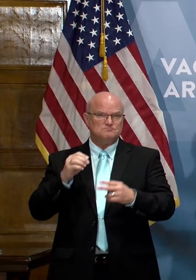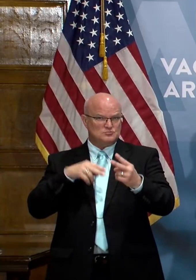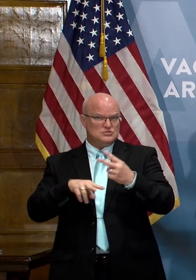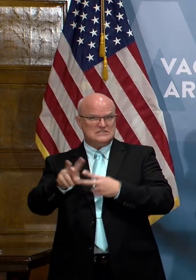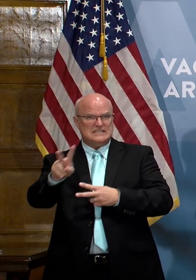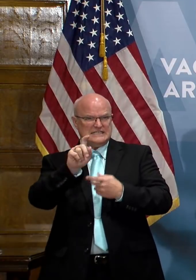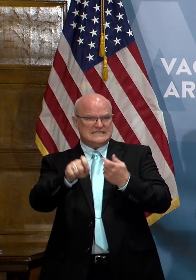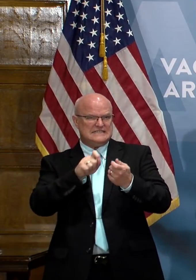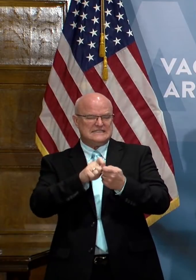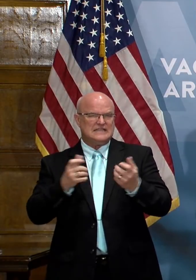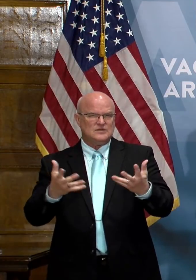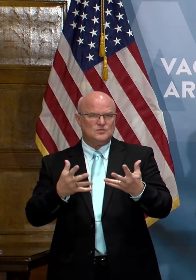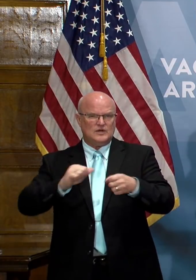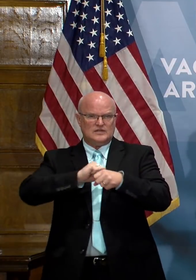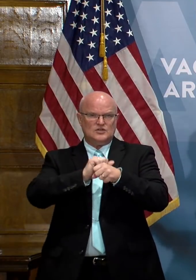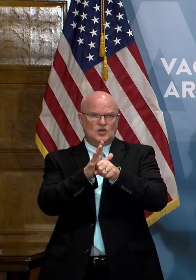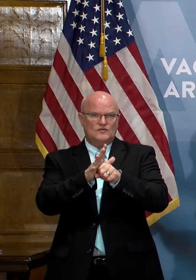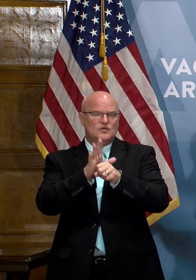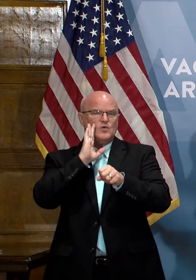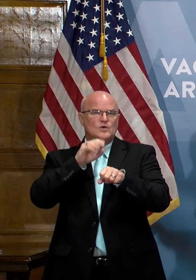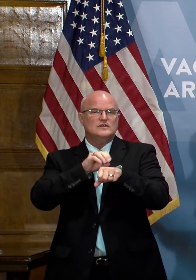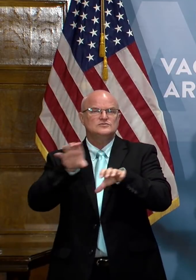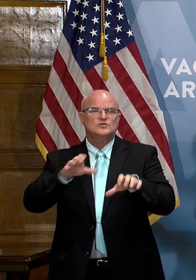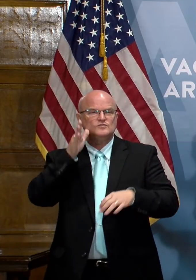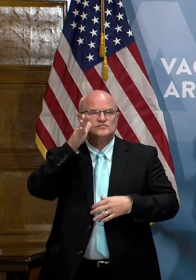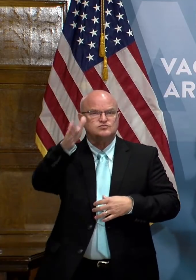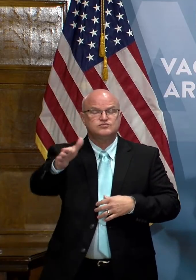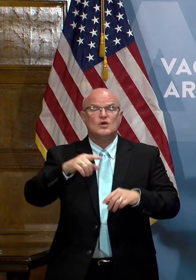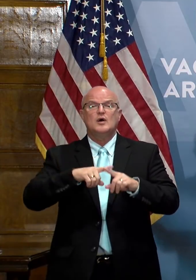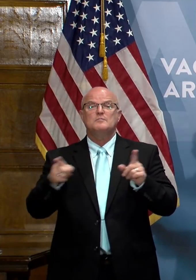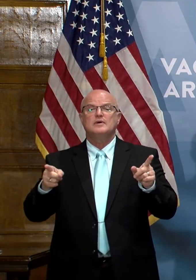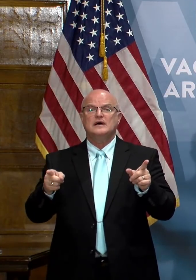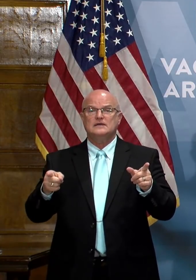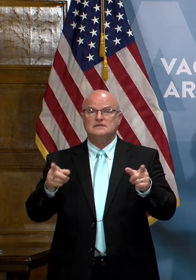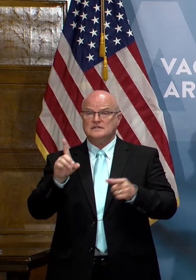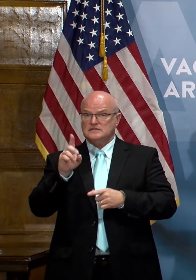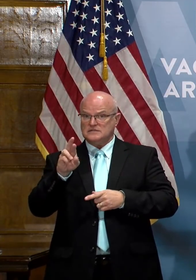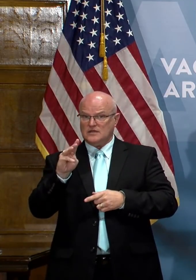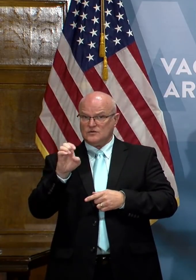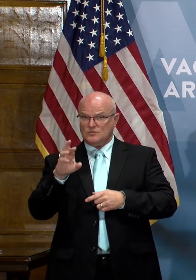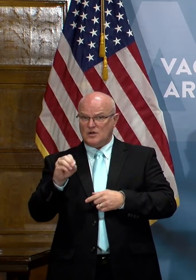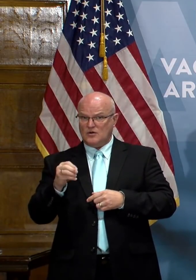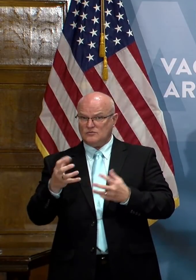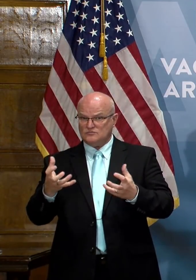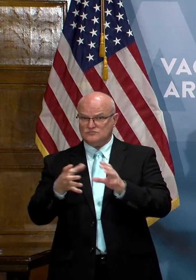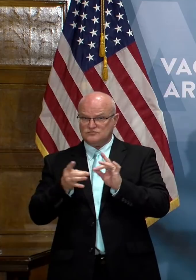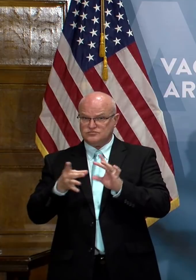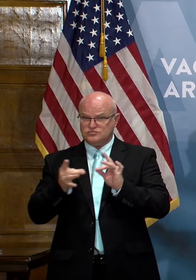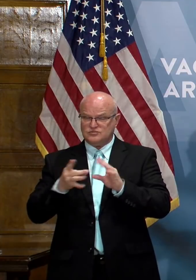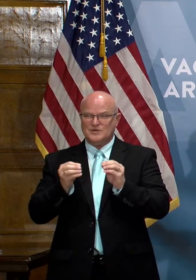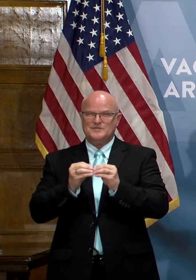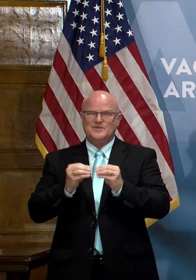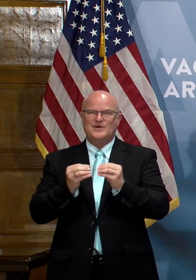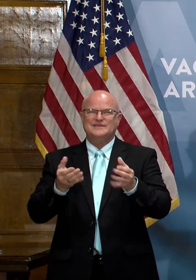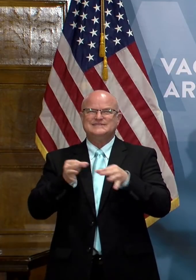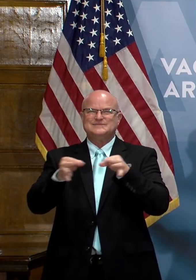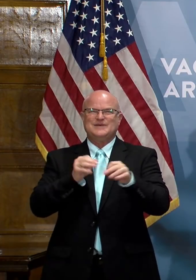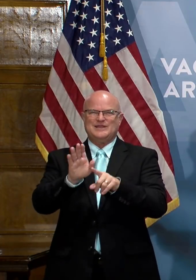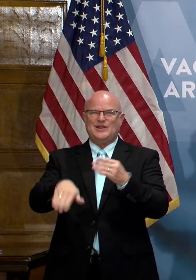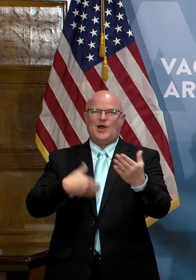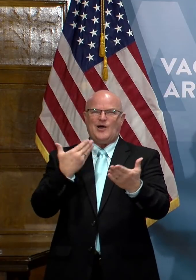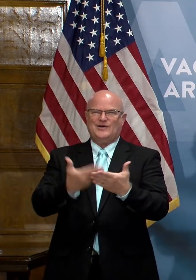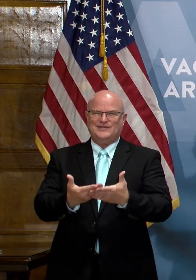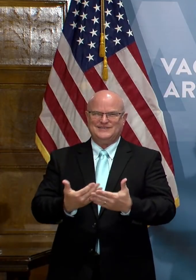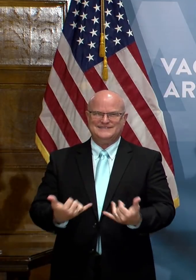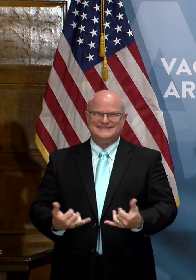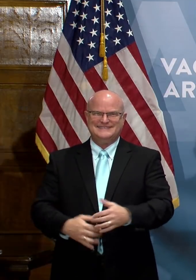predict exactly what COVID-19 is going to do. But I would invite Dr. Romero to come and explain it all to us.